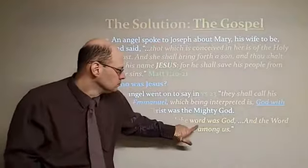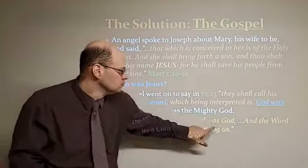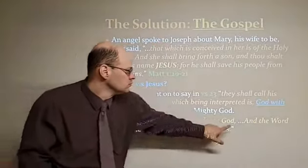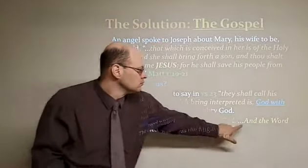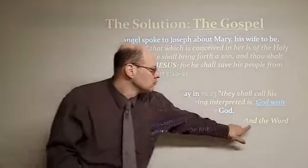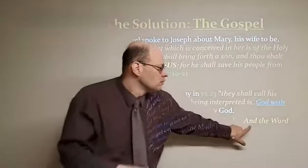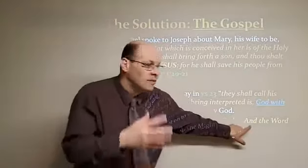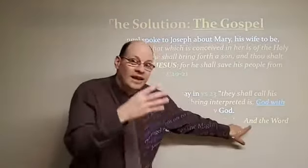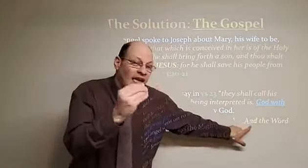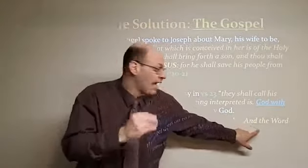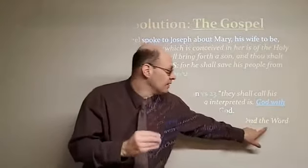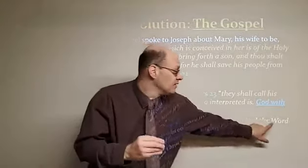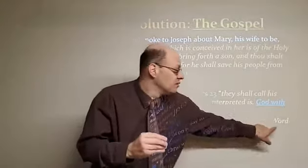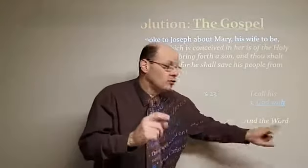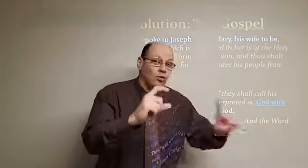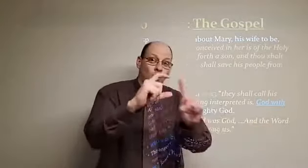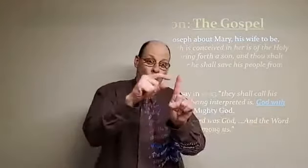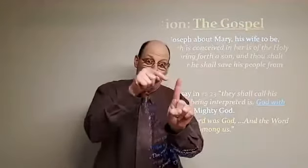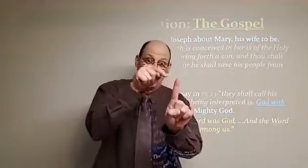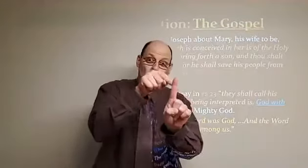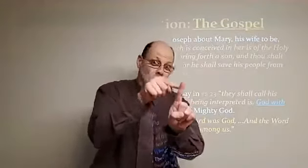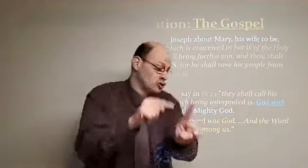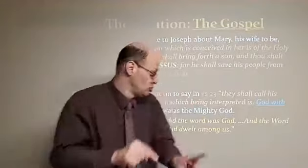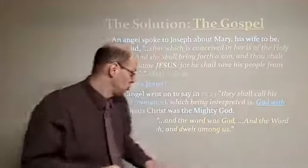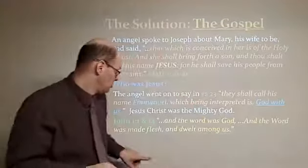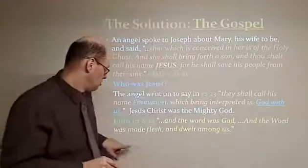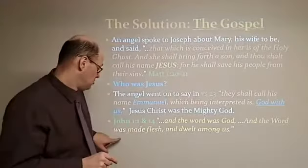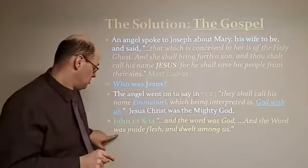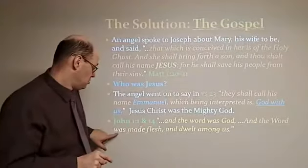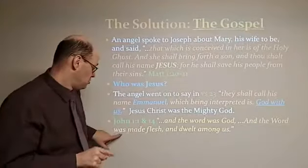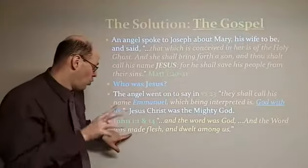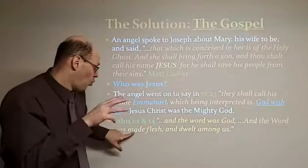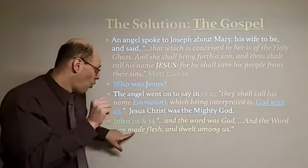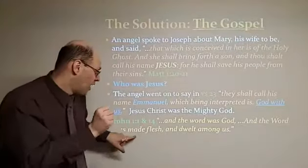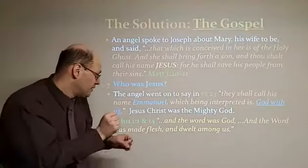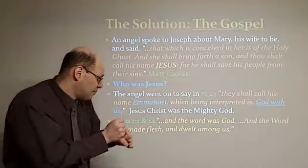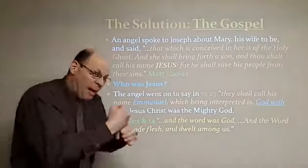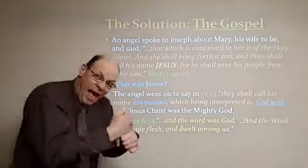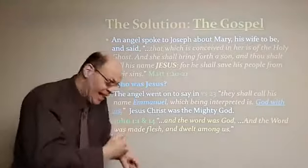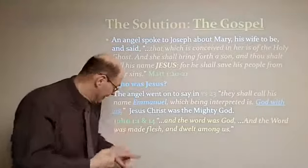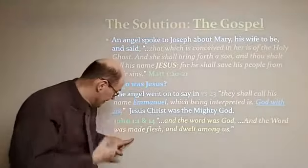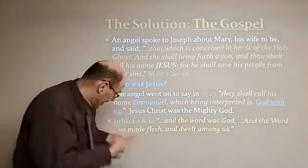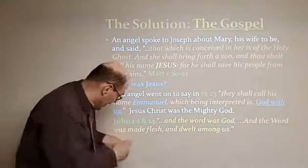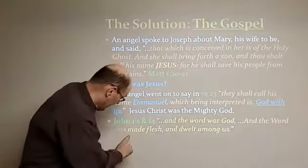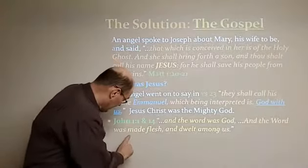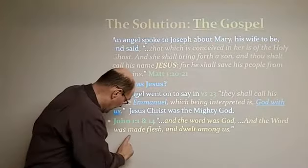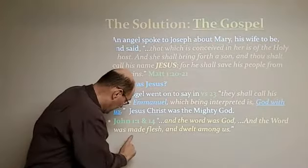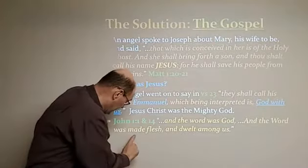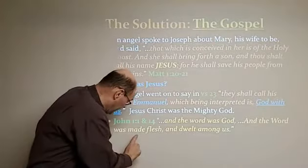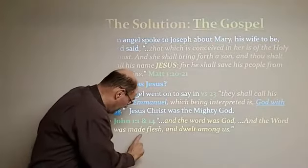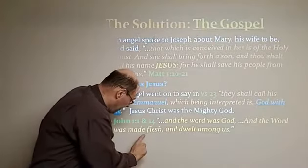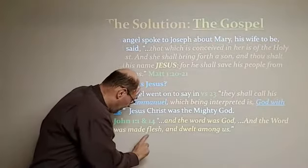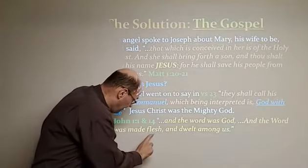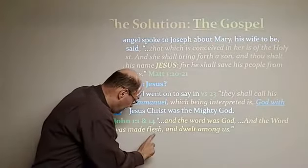and the word was God and the word was made flesh right here it says made